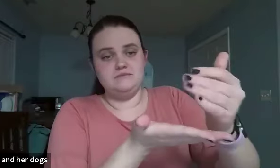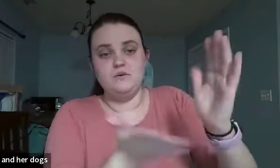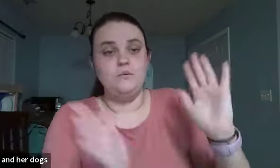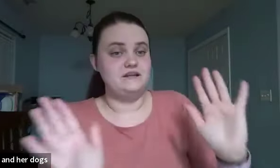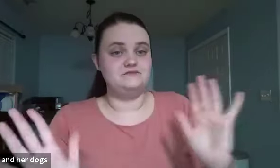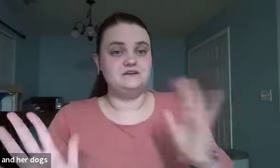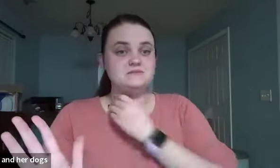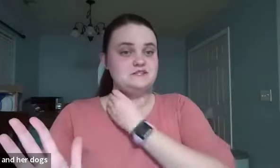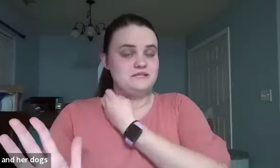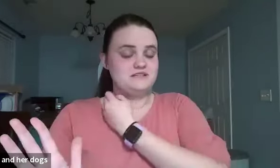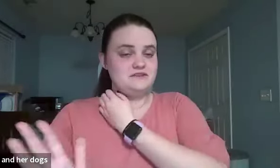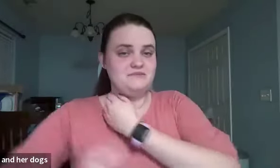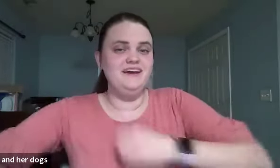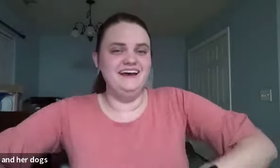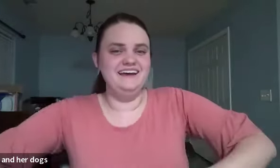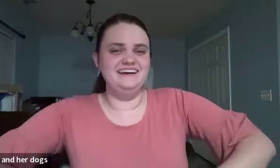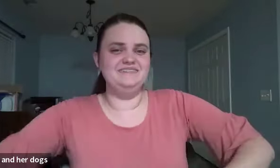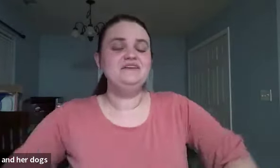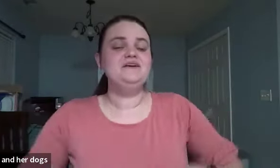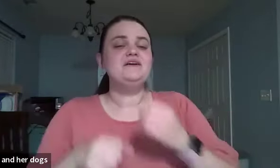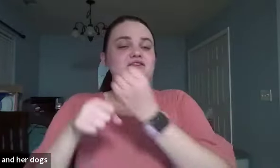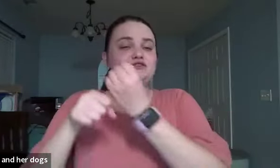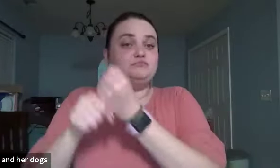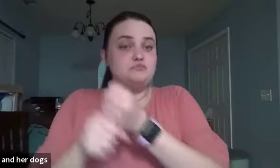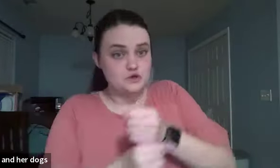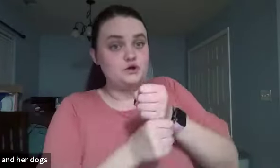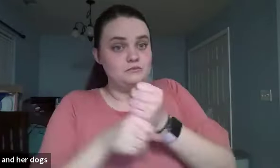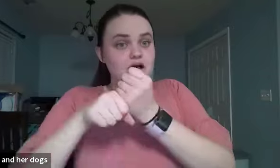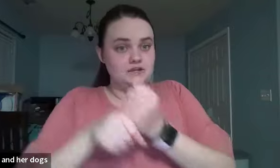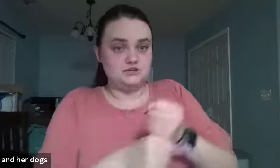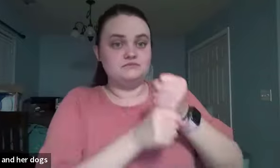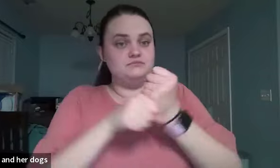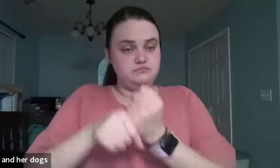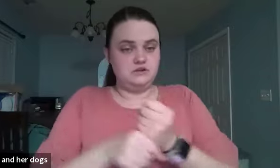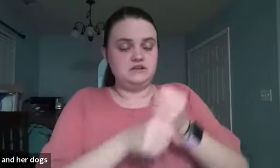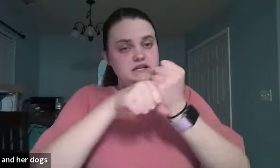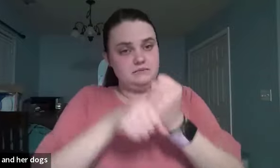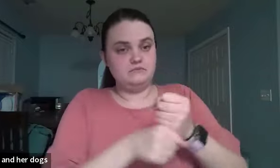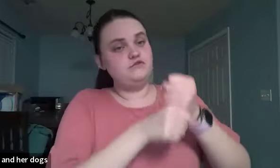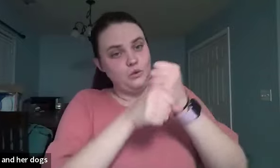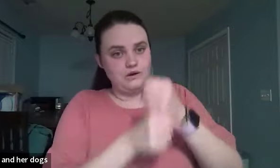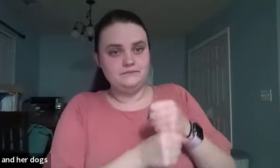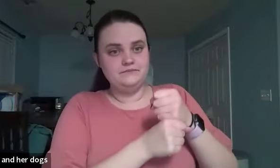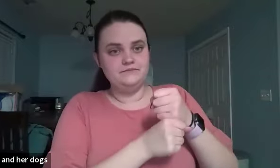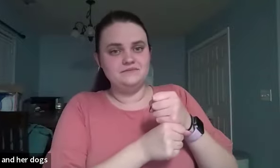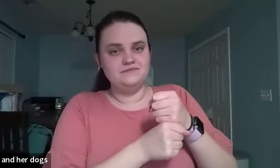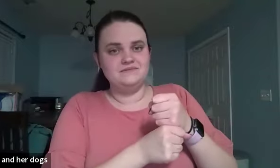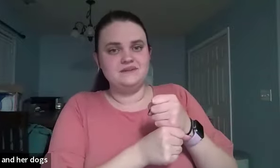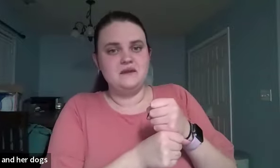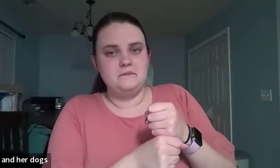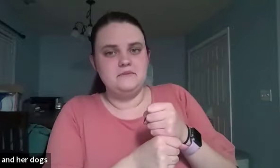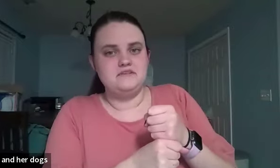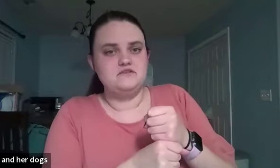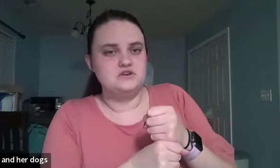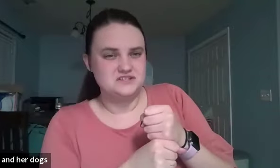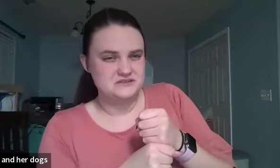I'm going way too fast. Let me slow myself down. There's broom, like you're cleaning a floor. But then there's also